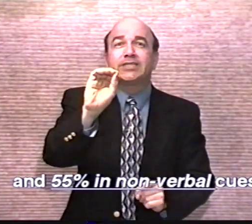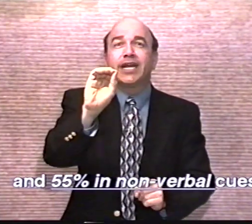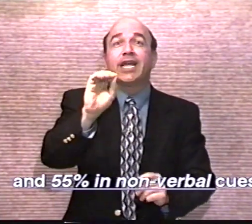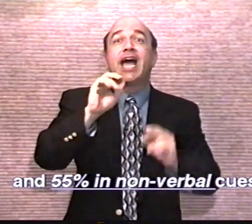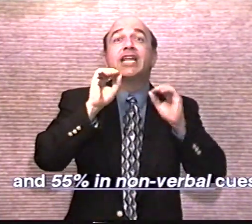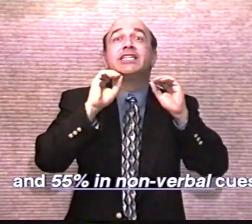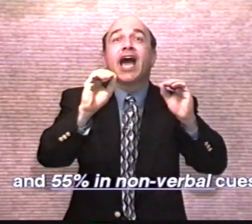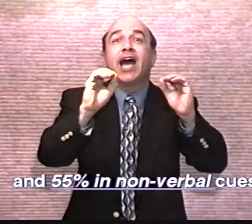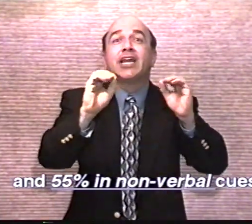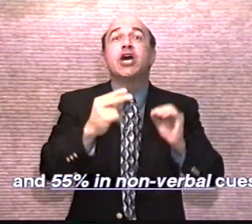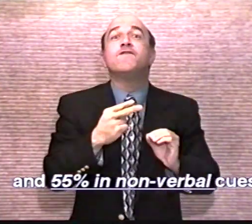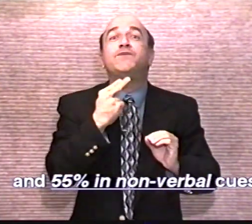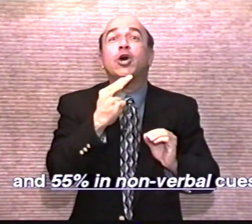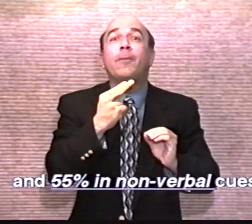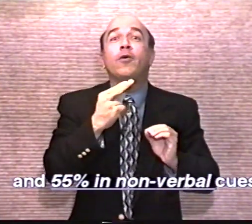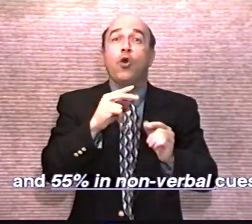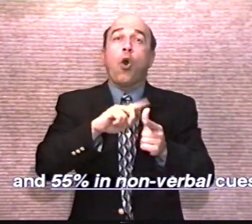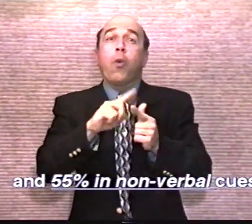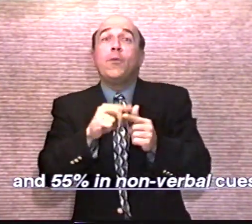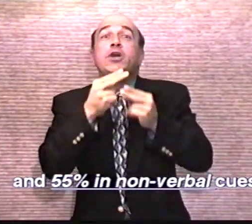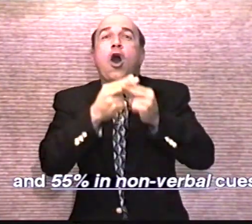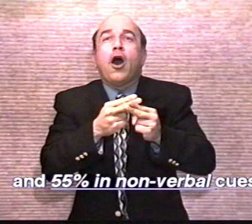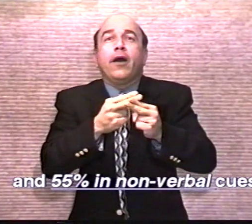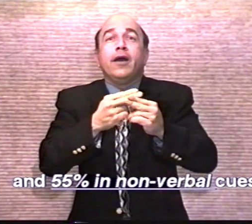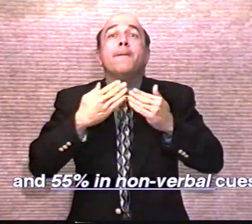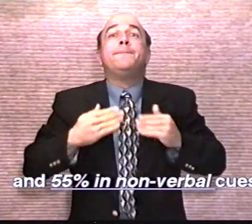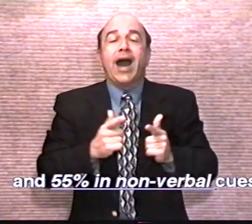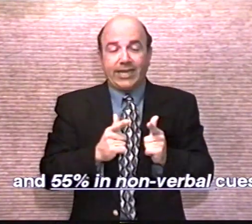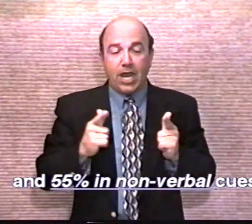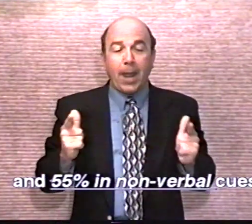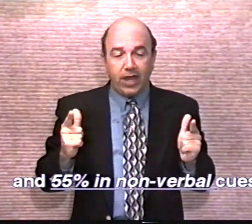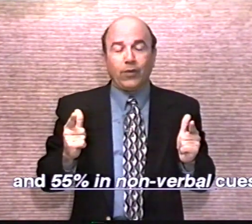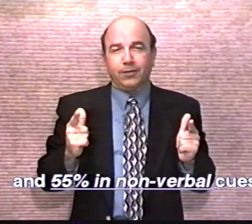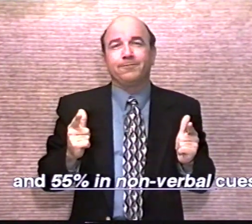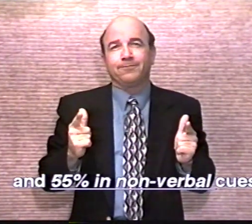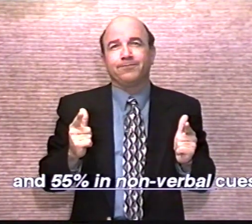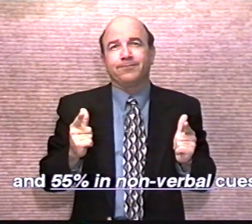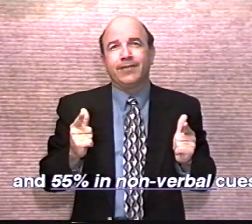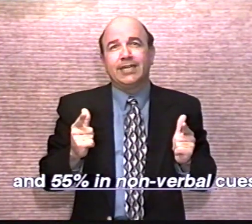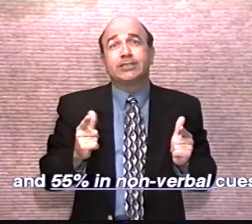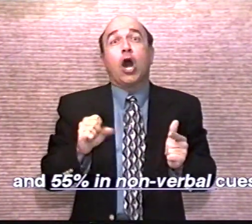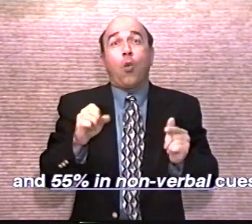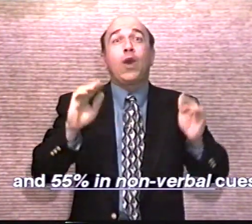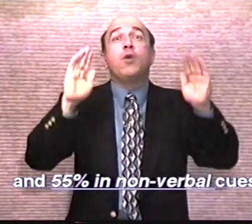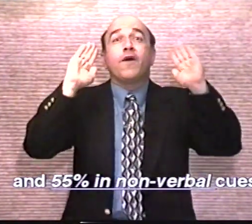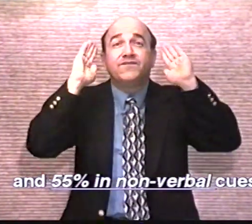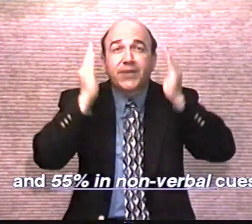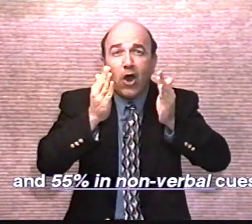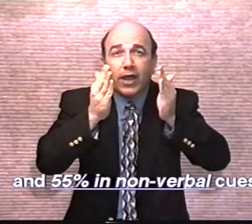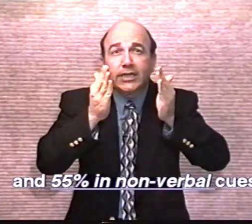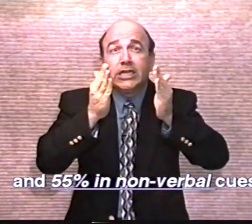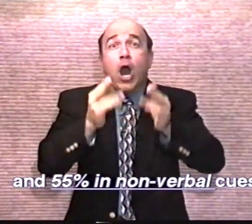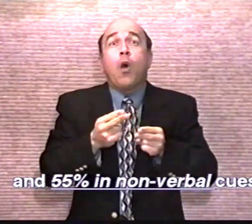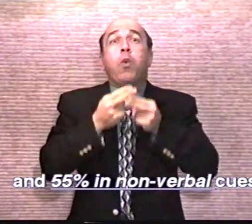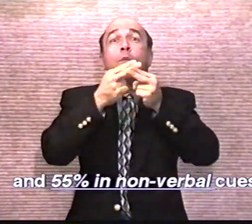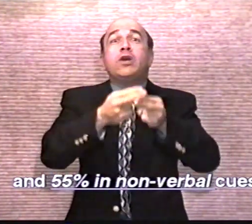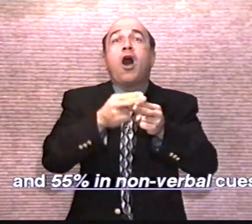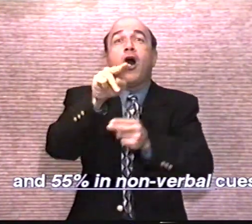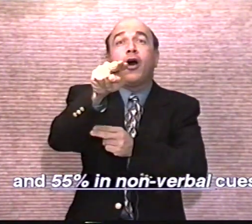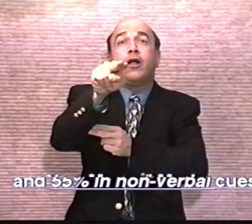55% is non-verbal, or what we call body language. So we will focus on what we call